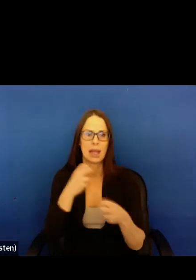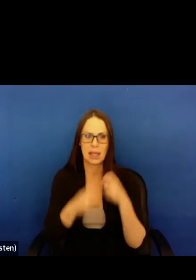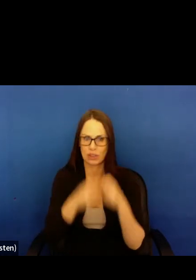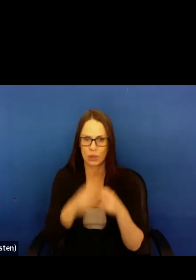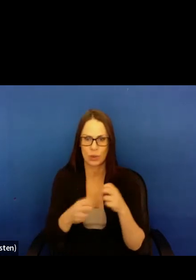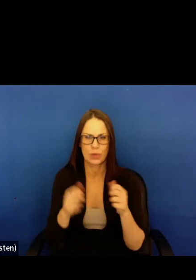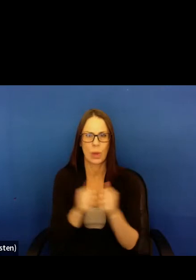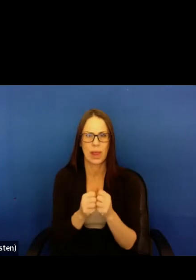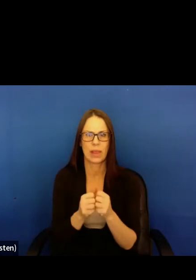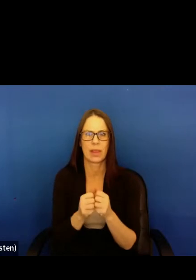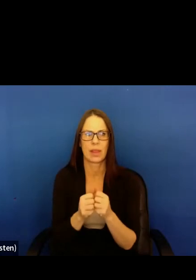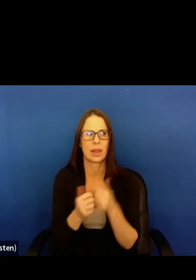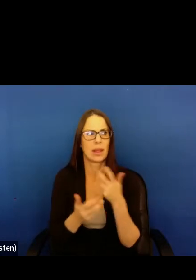how